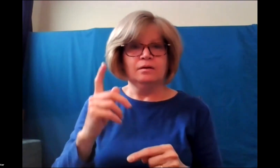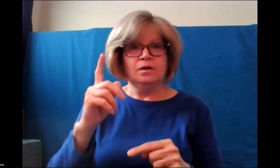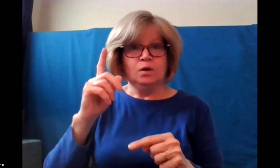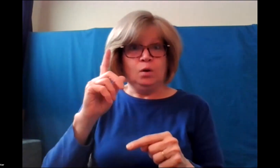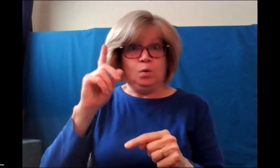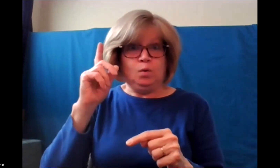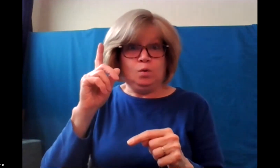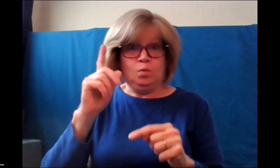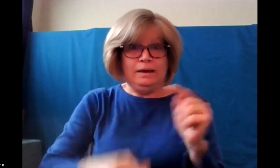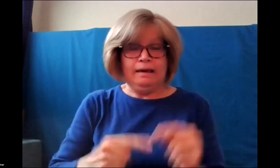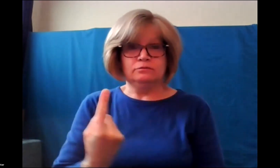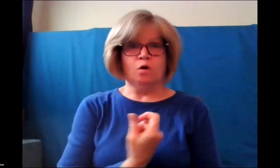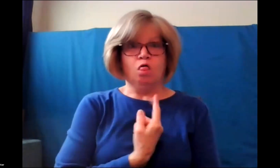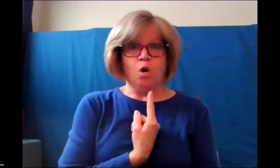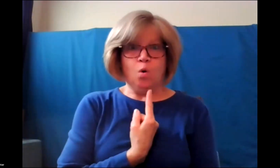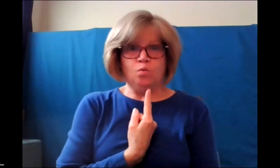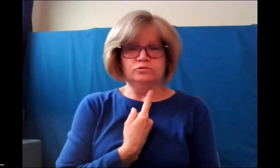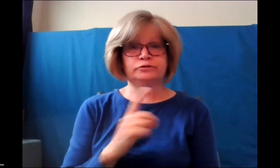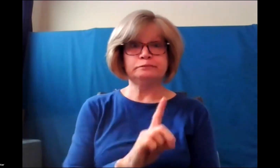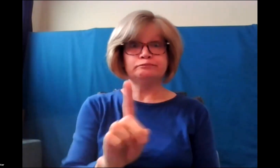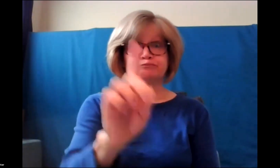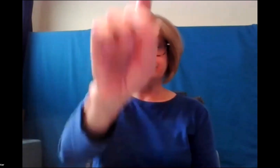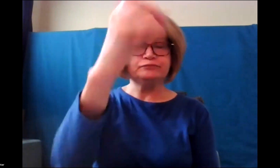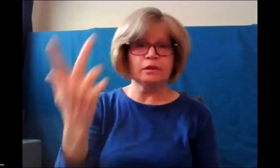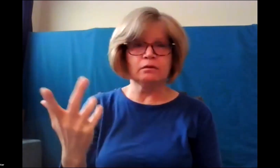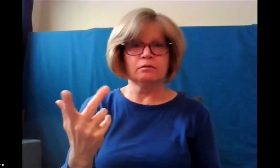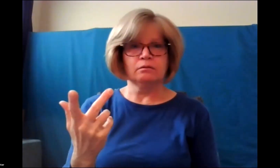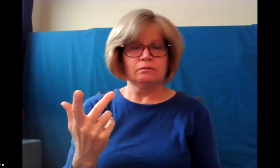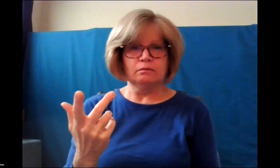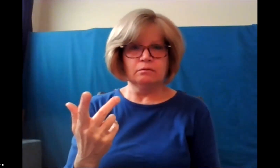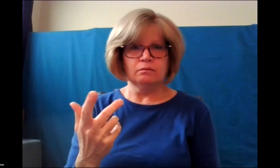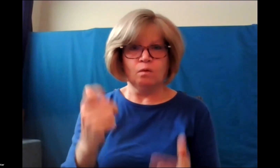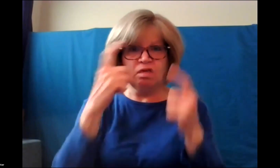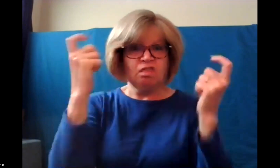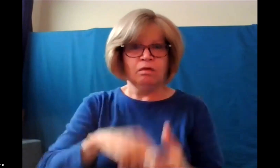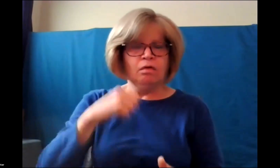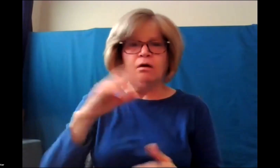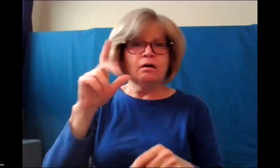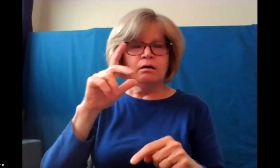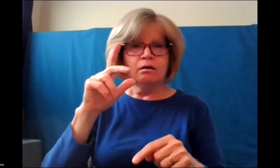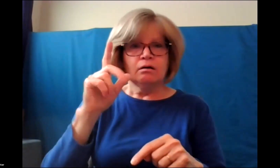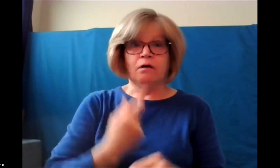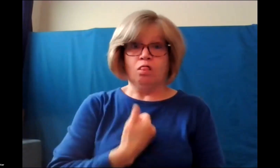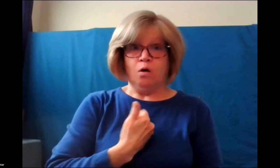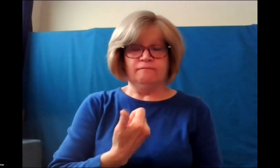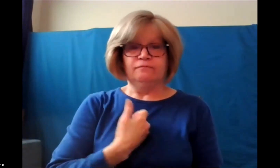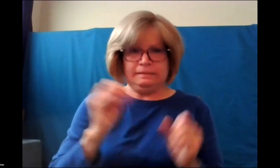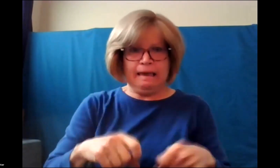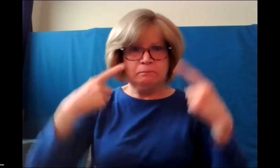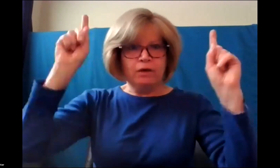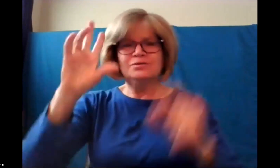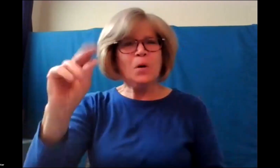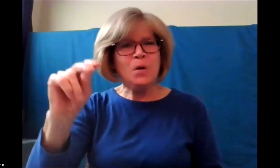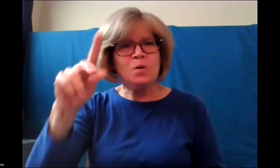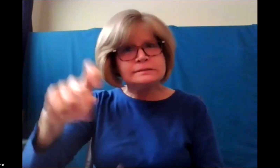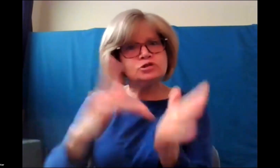on by ourselves, nor by our own proud devices. We need him to provide and